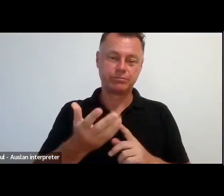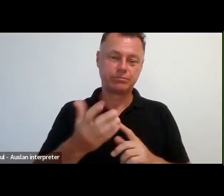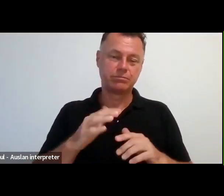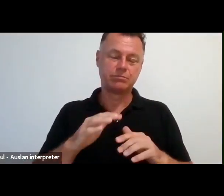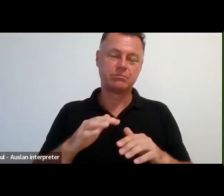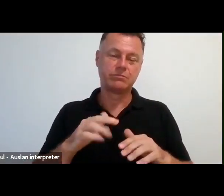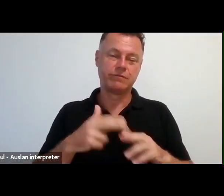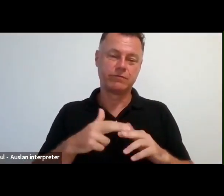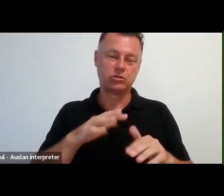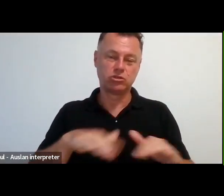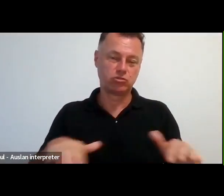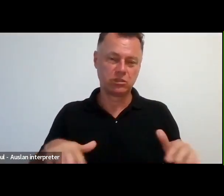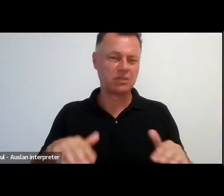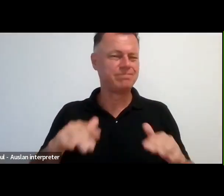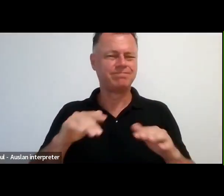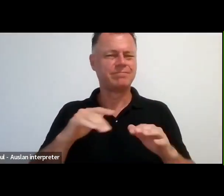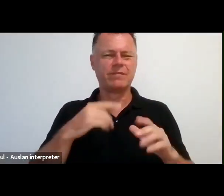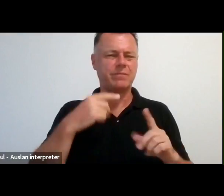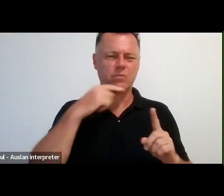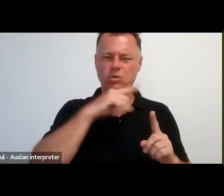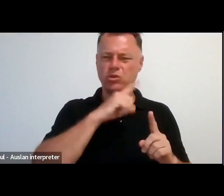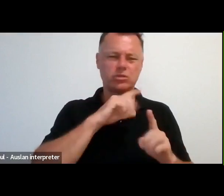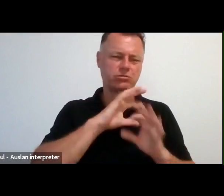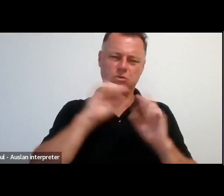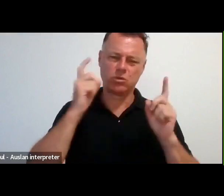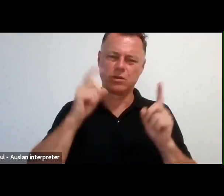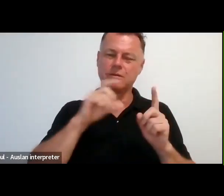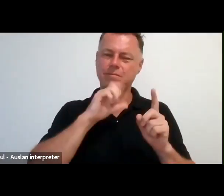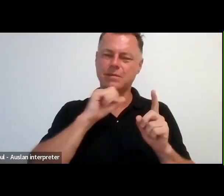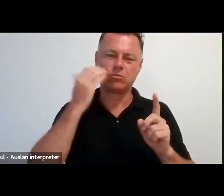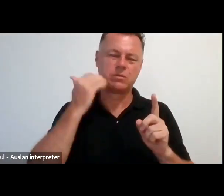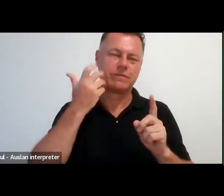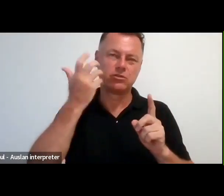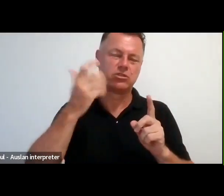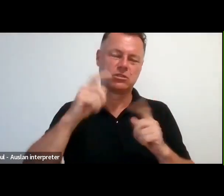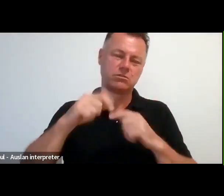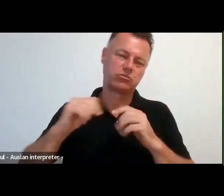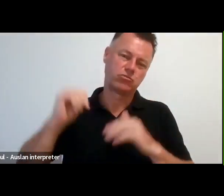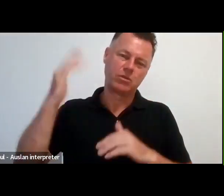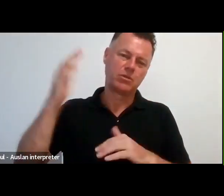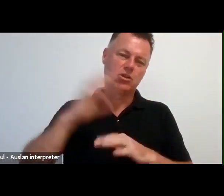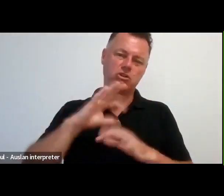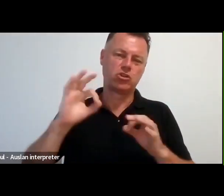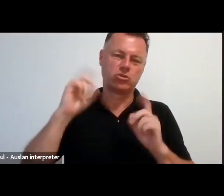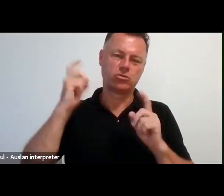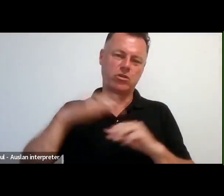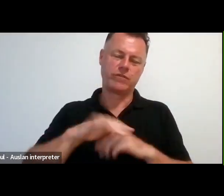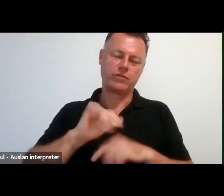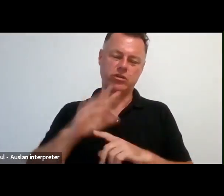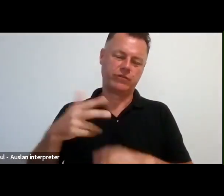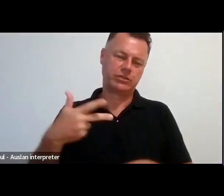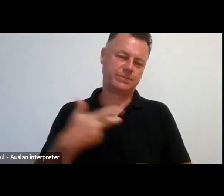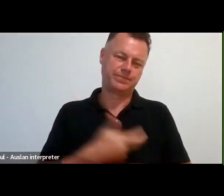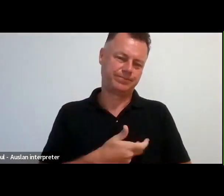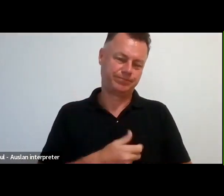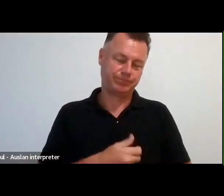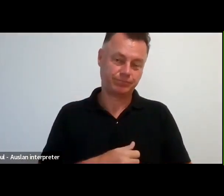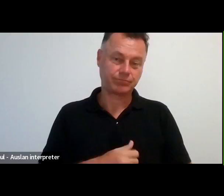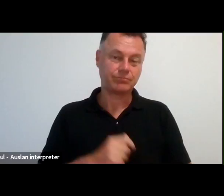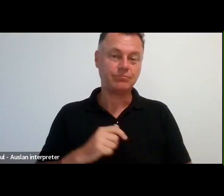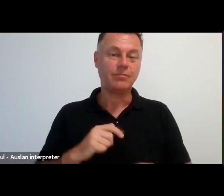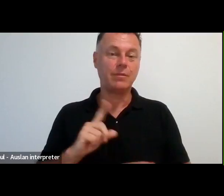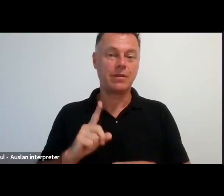on fertility for either males or females who are having the COVID vaccine. What we do know for the long-term effect